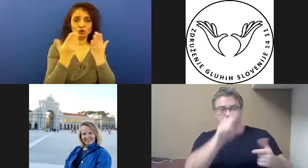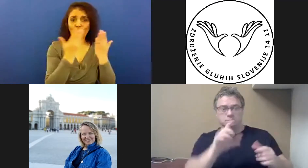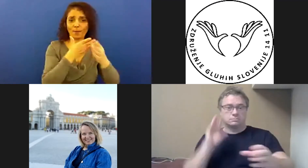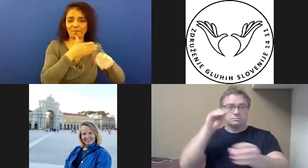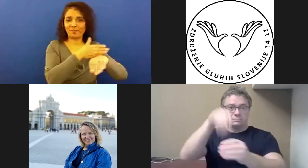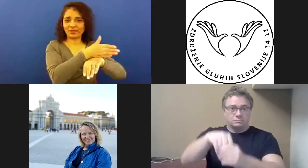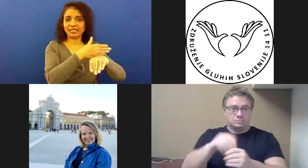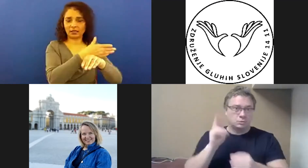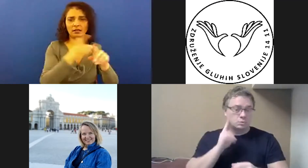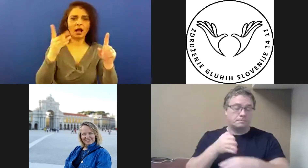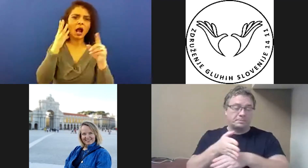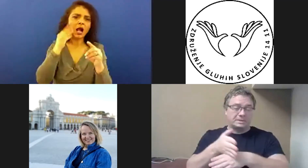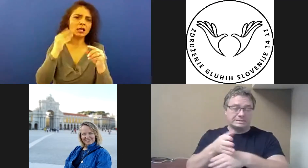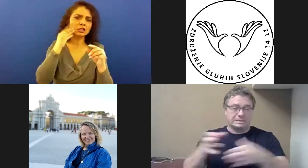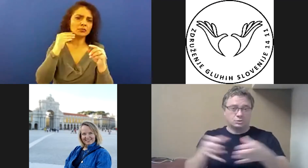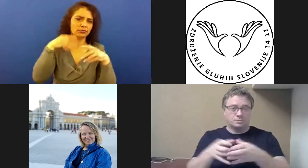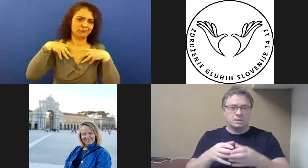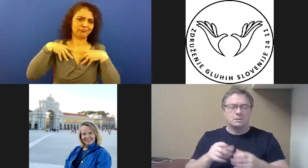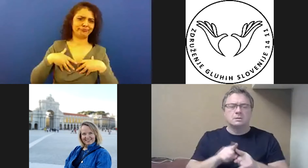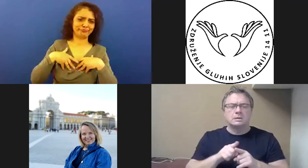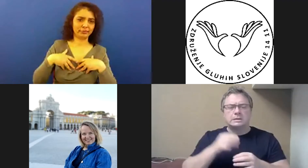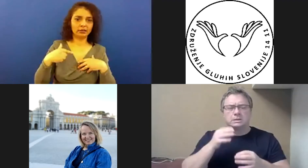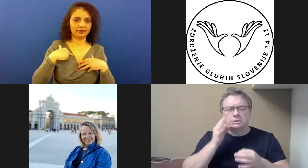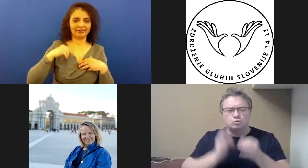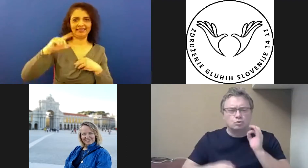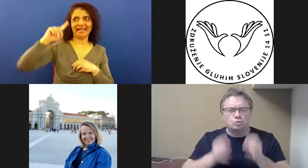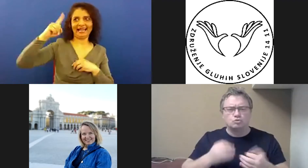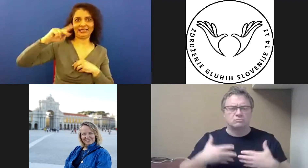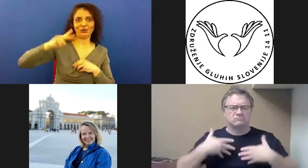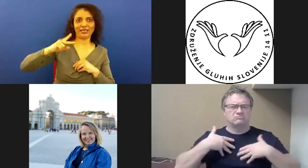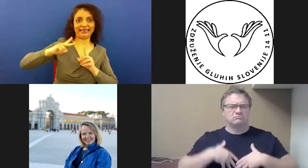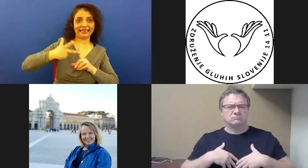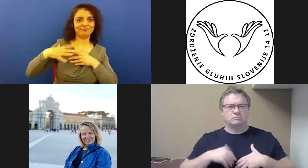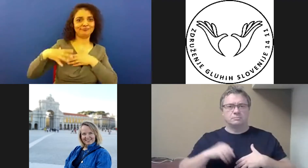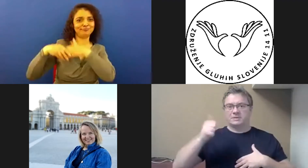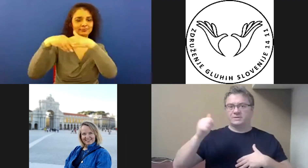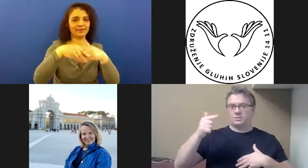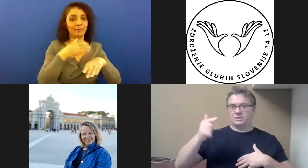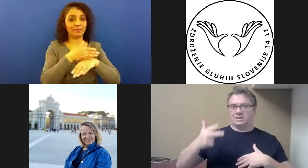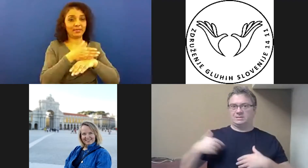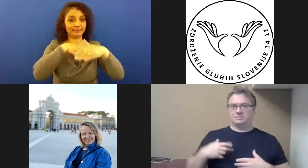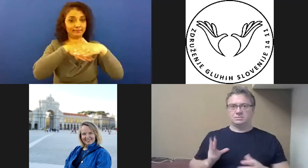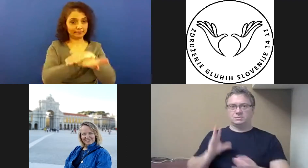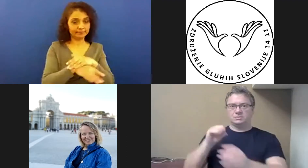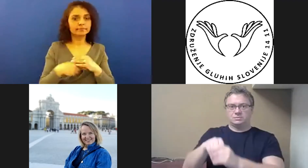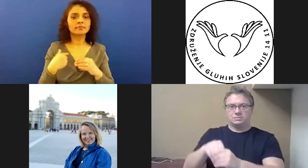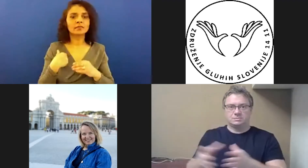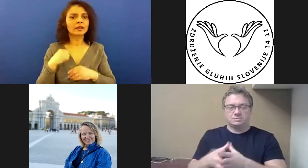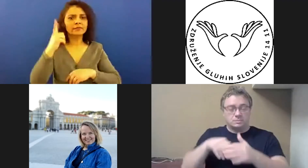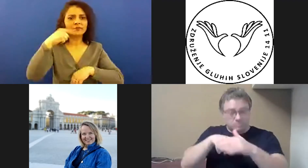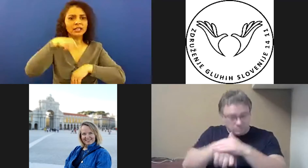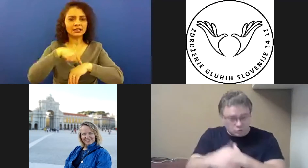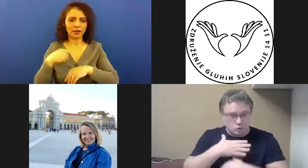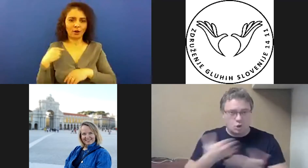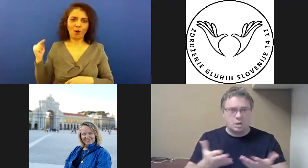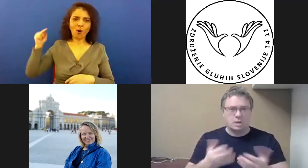I had an older deaf brother who were already enrolled in school. So as the third deaf child in the